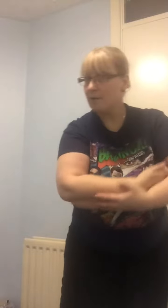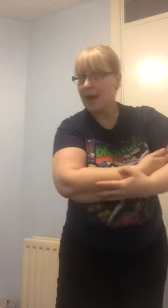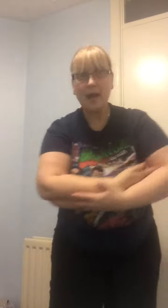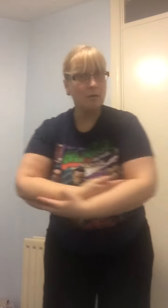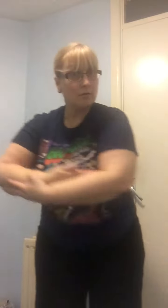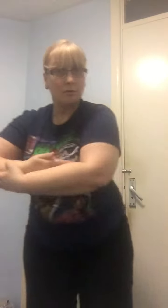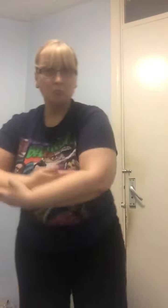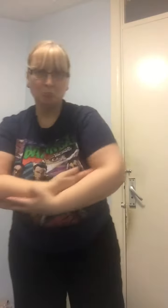well.